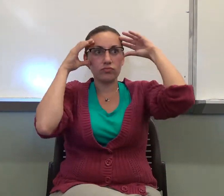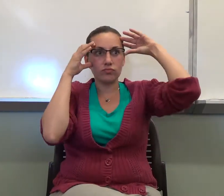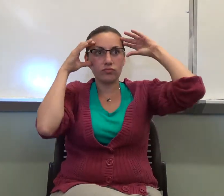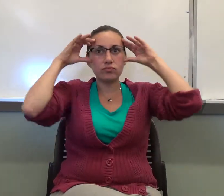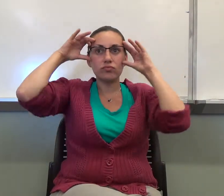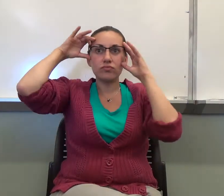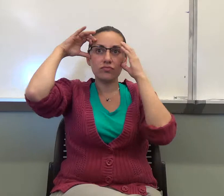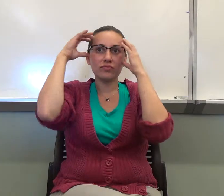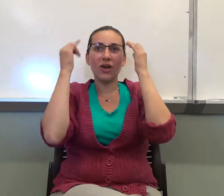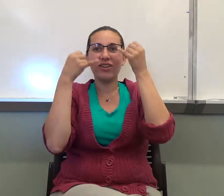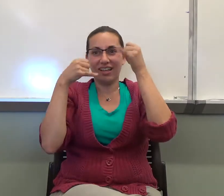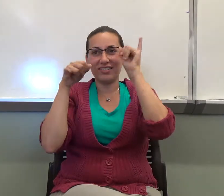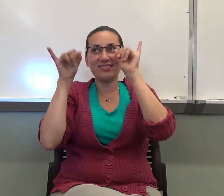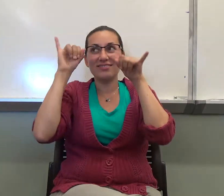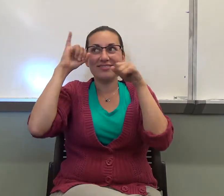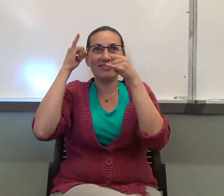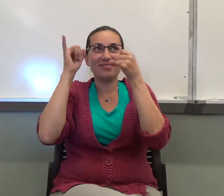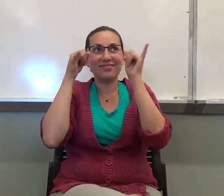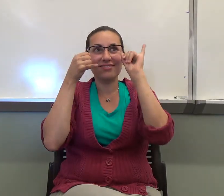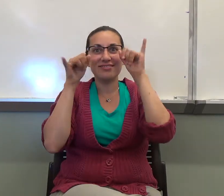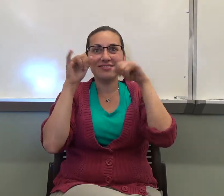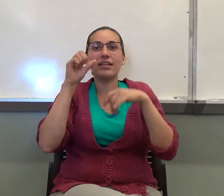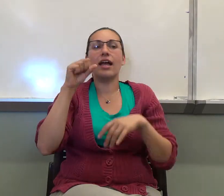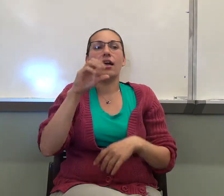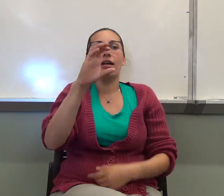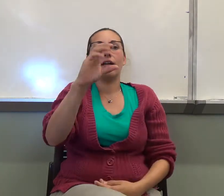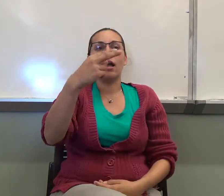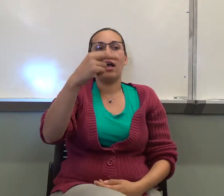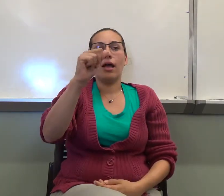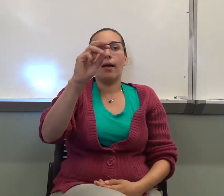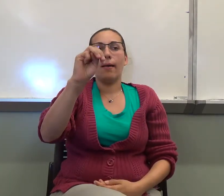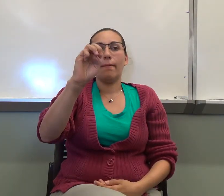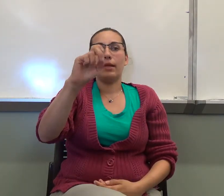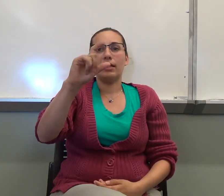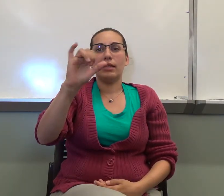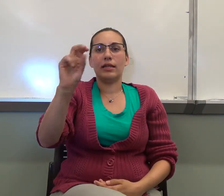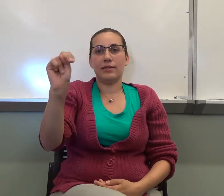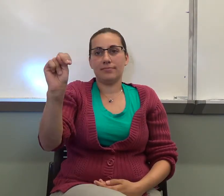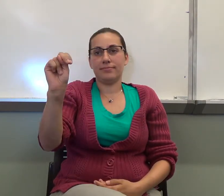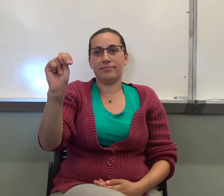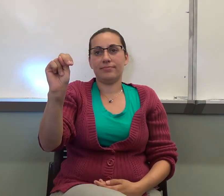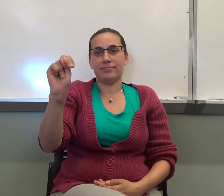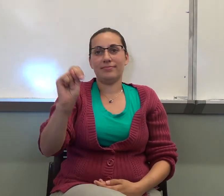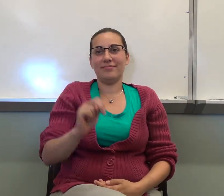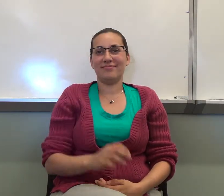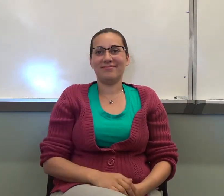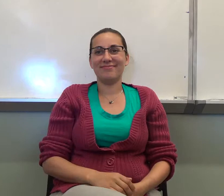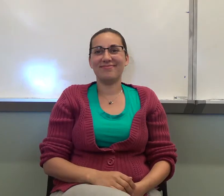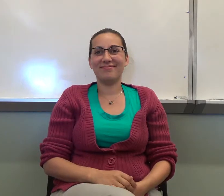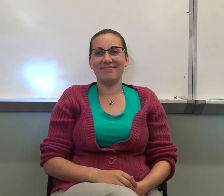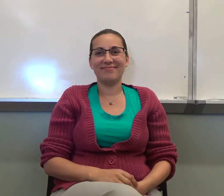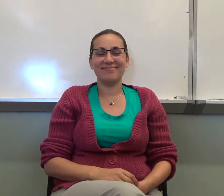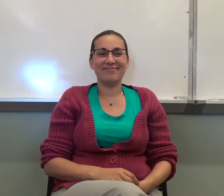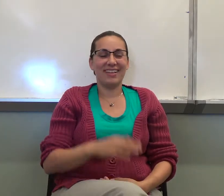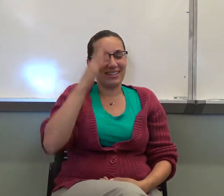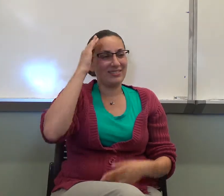the opposite operation. So it becomes 4a minus subtracting. And the opposite of that